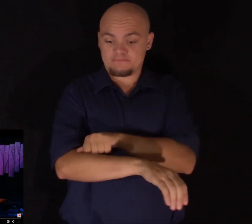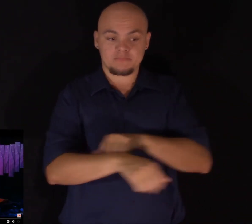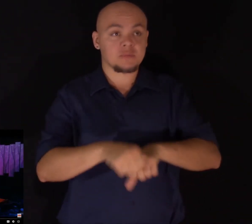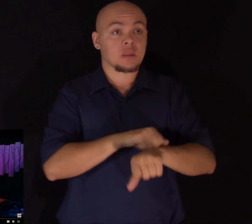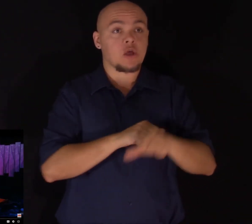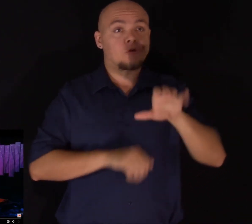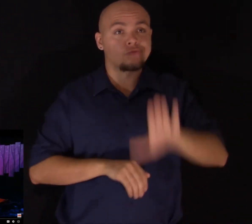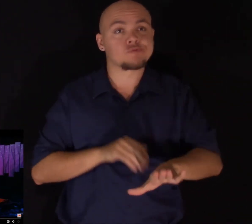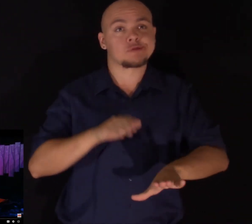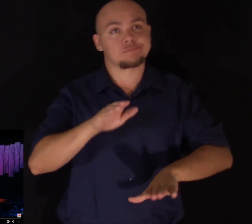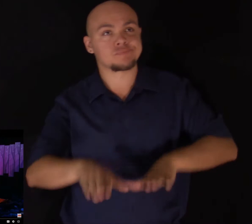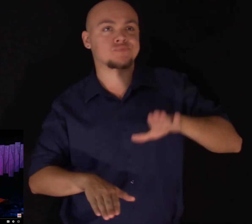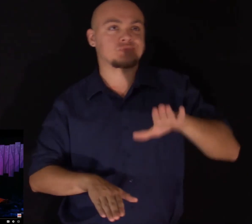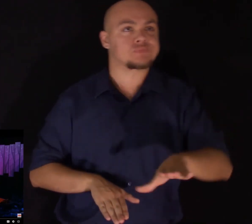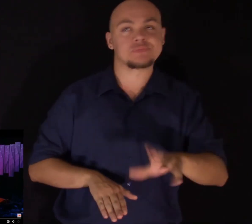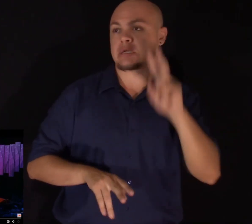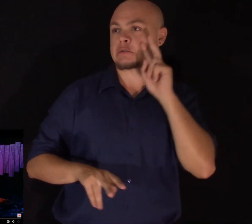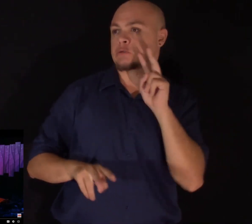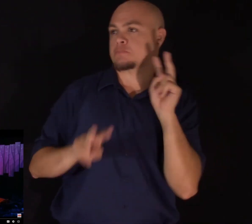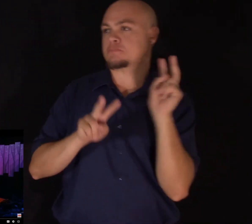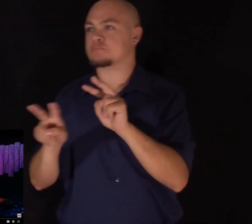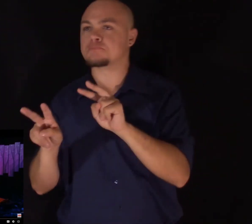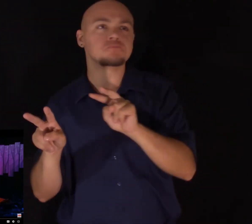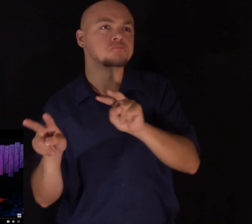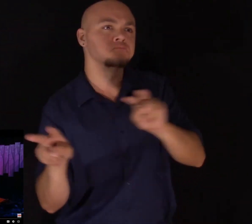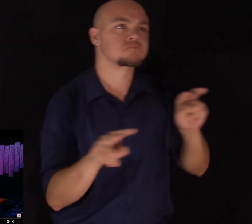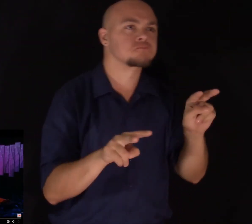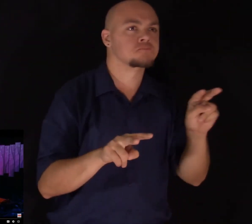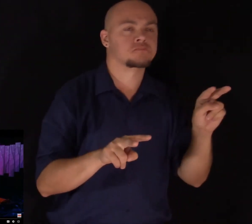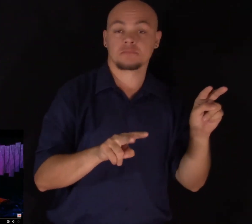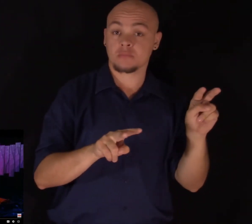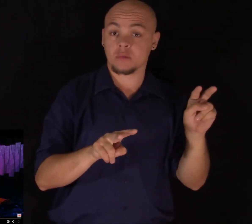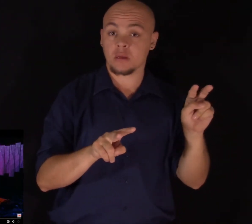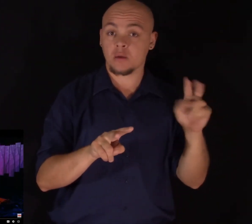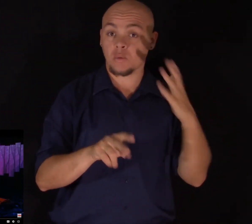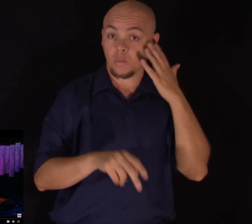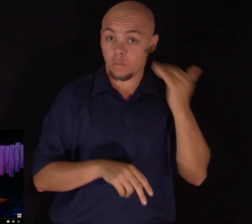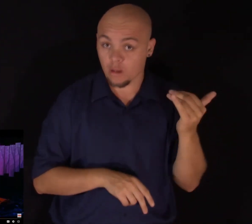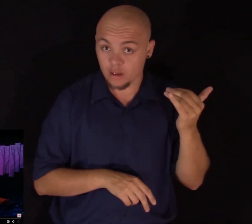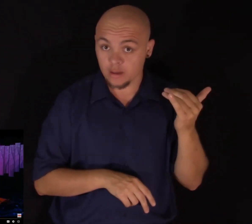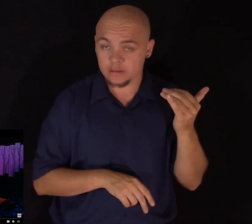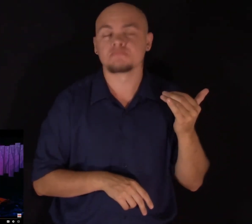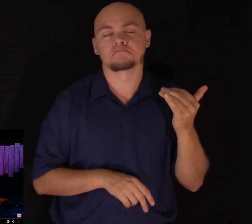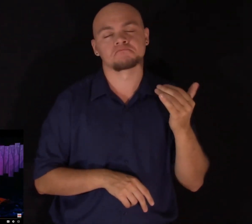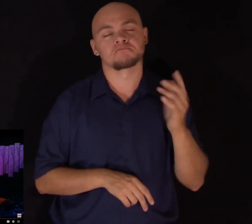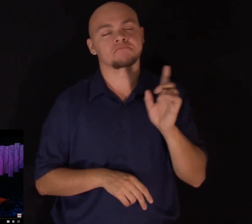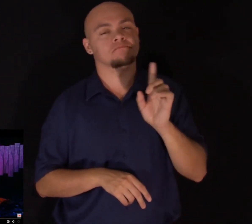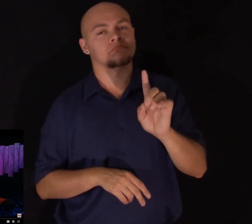way around. Here's why.